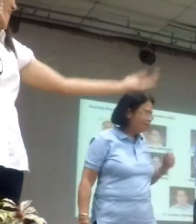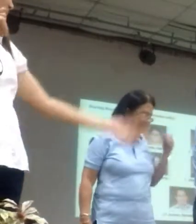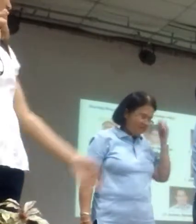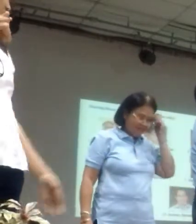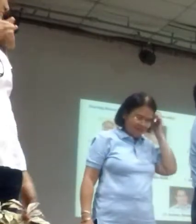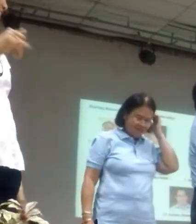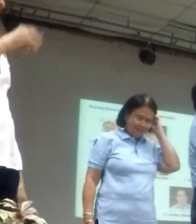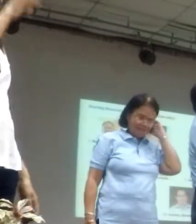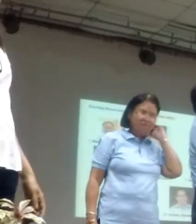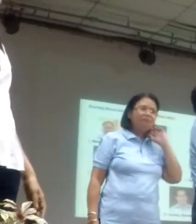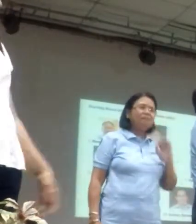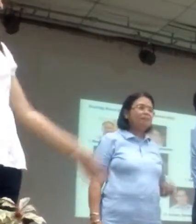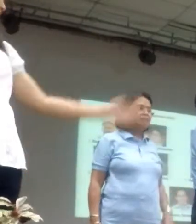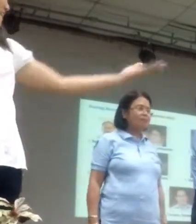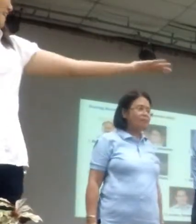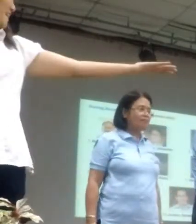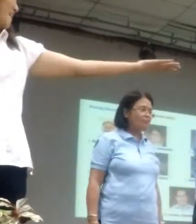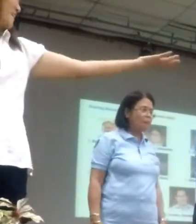then Perla,